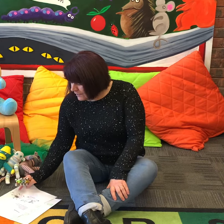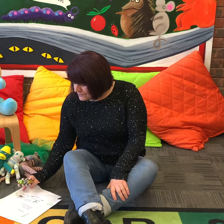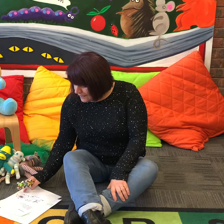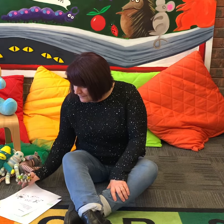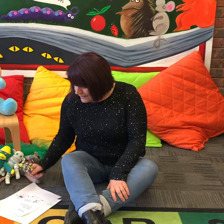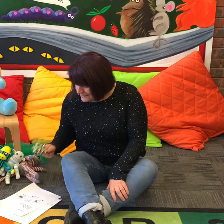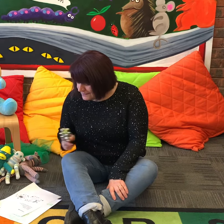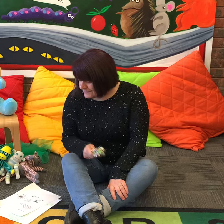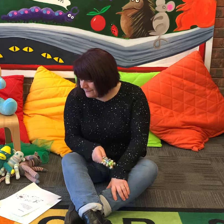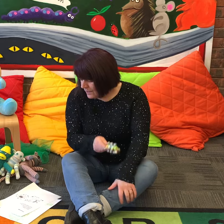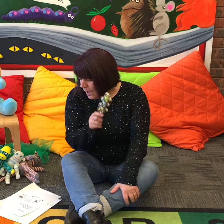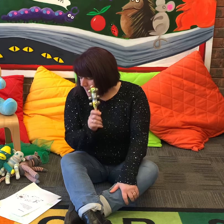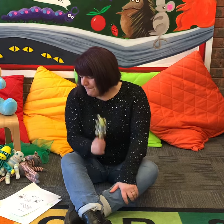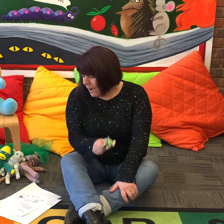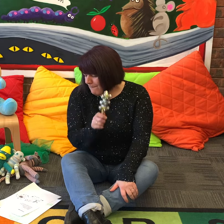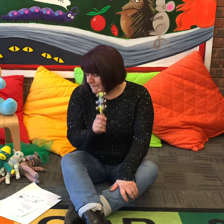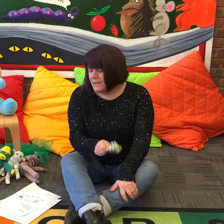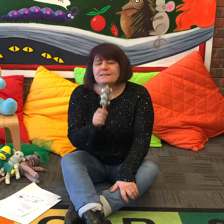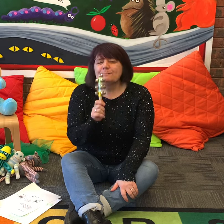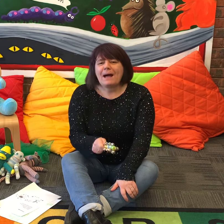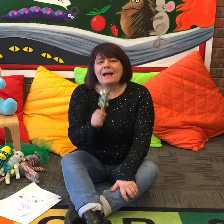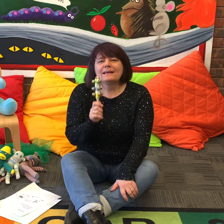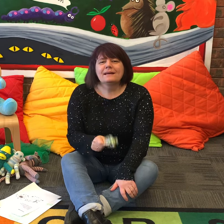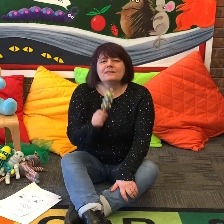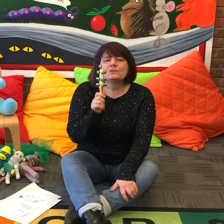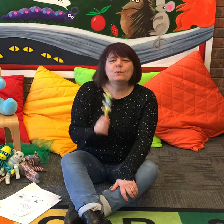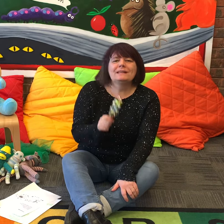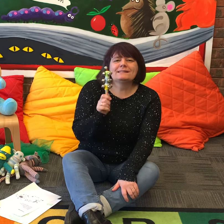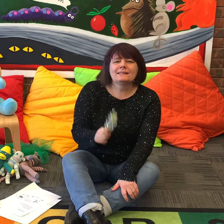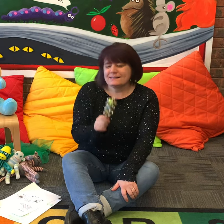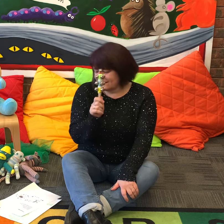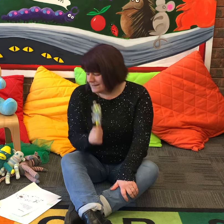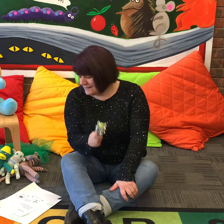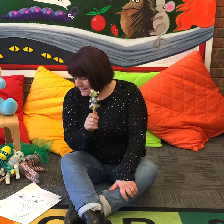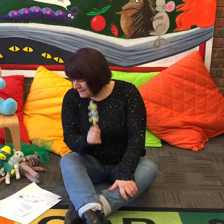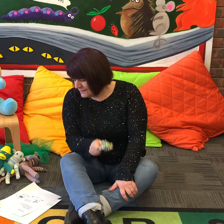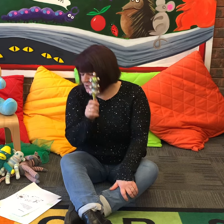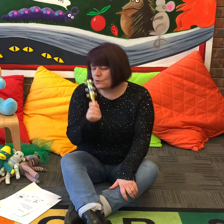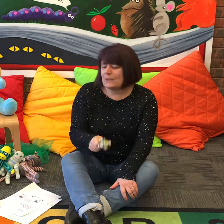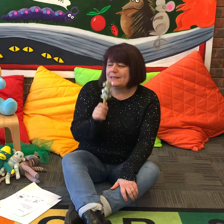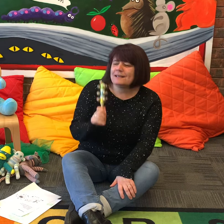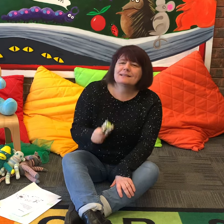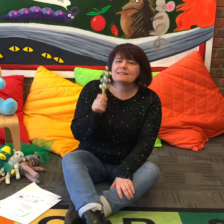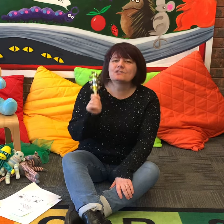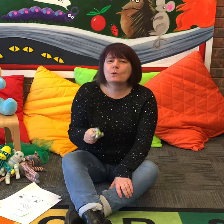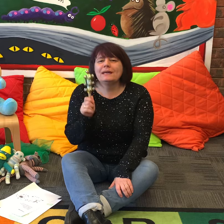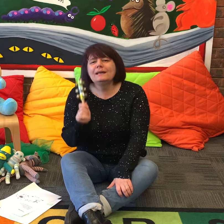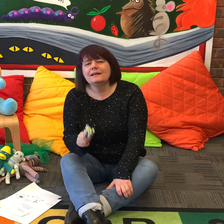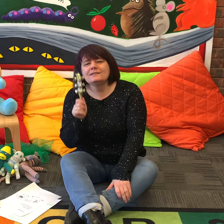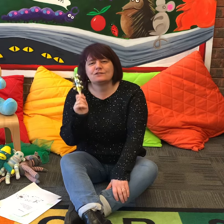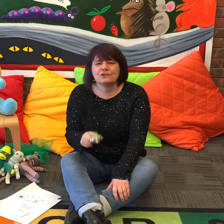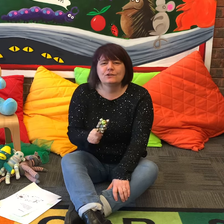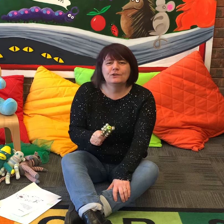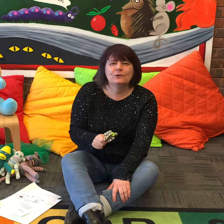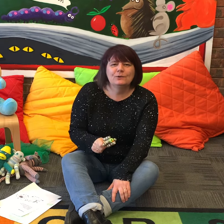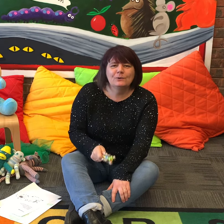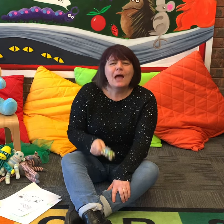like this. Poppers, bangers, whizzers and sizzlers, squeakers and squealers too.